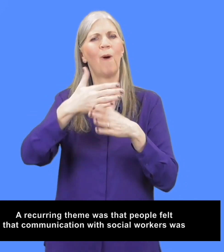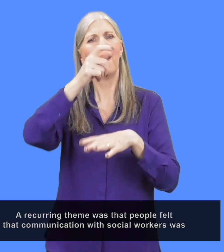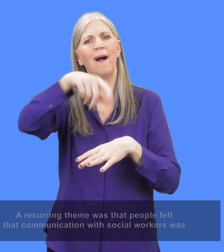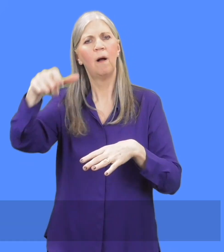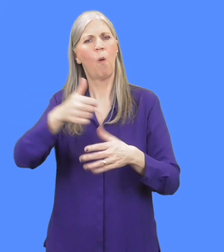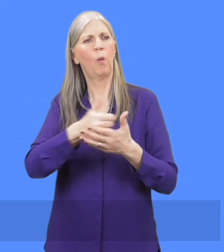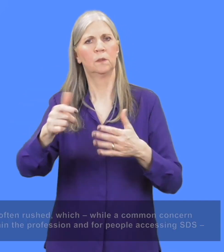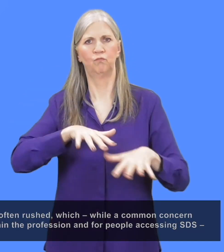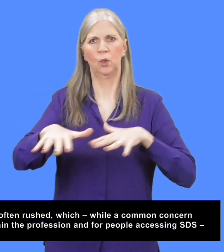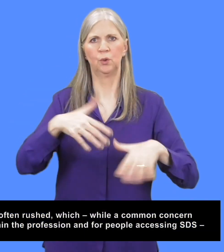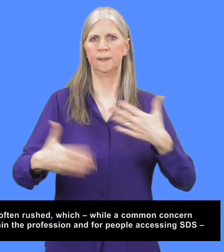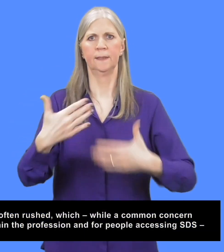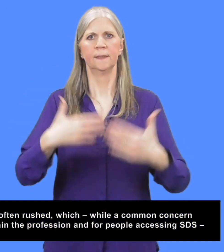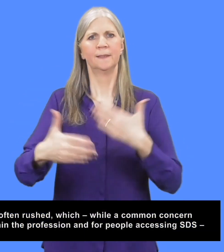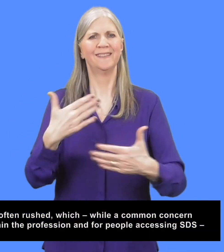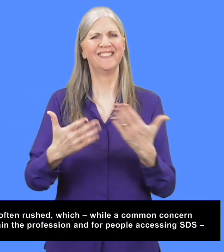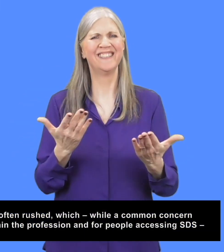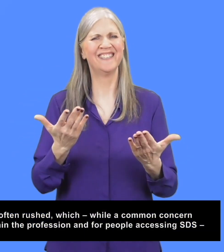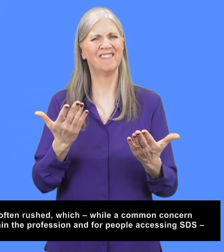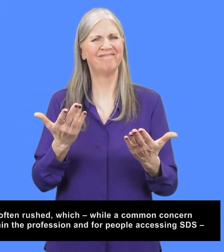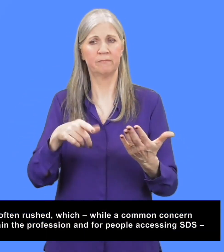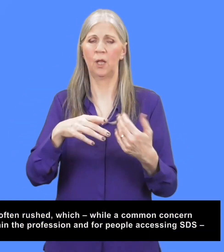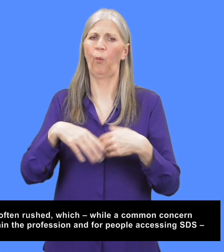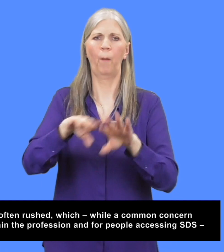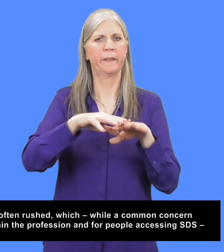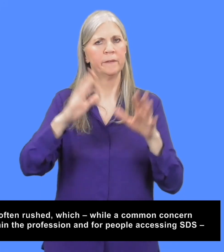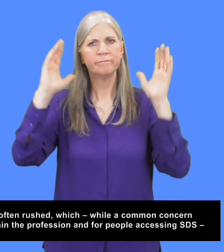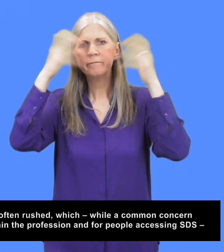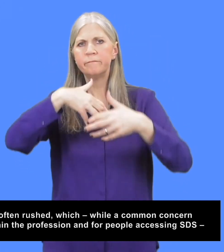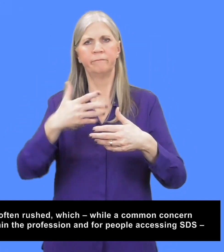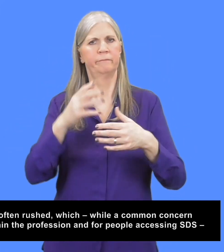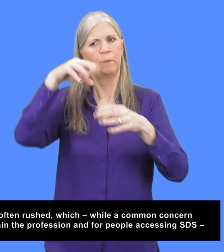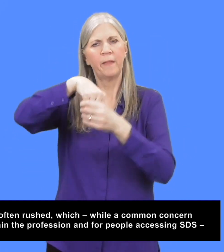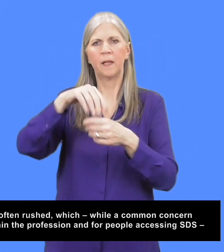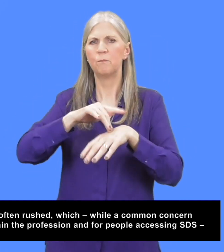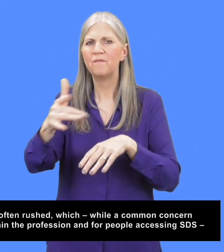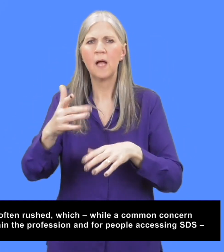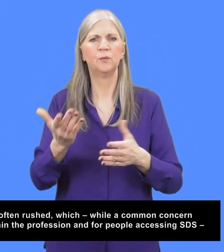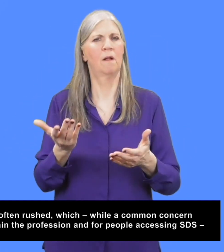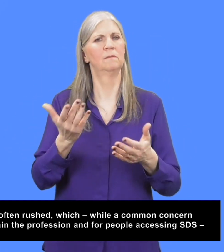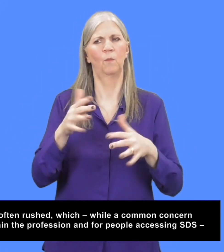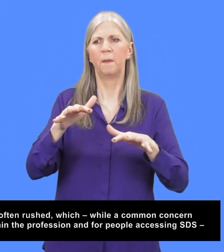was often rushed, which, while a common concern among the profession and for people accessing